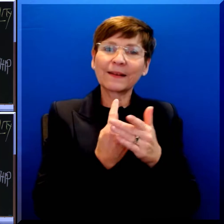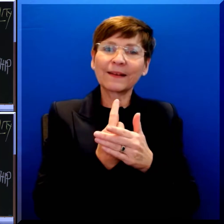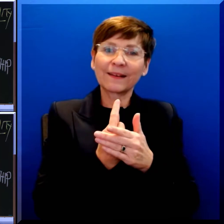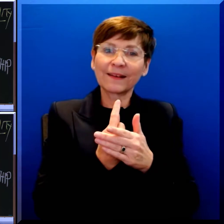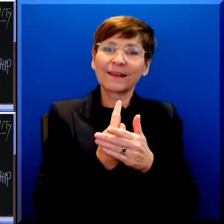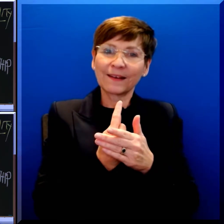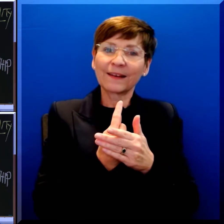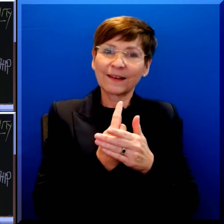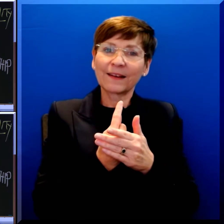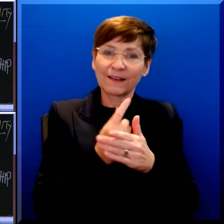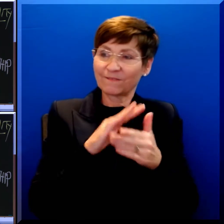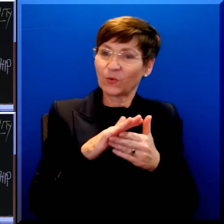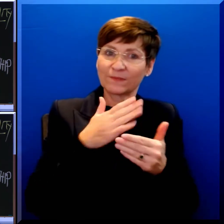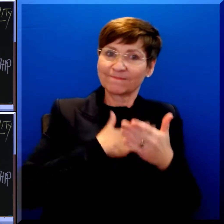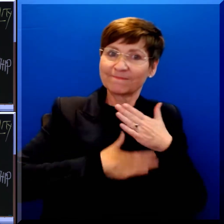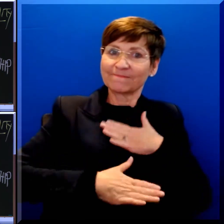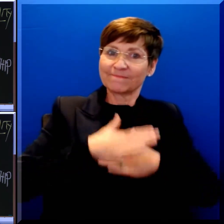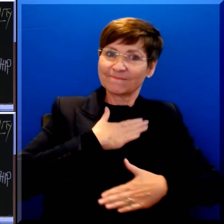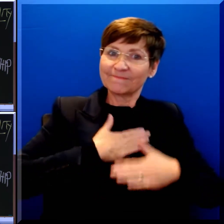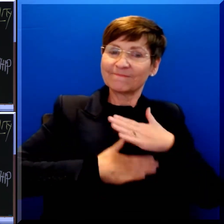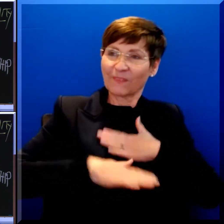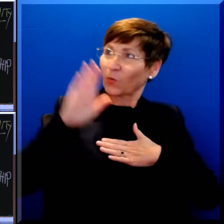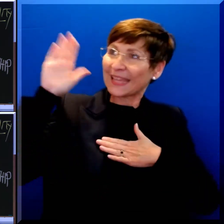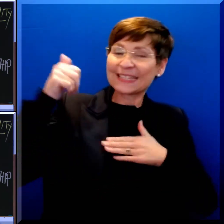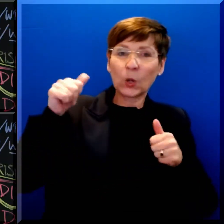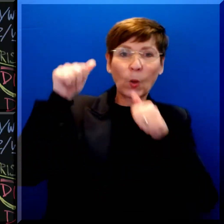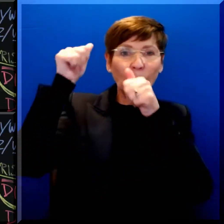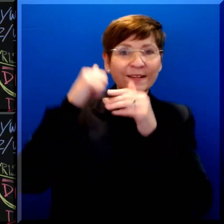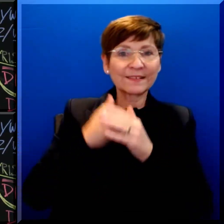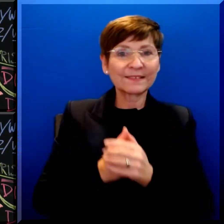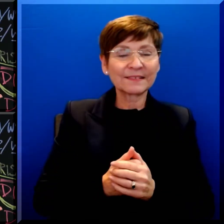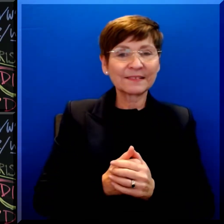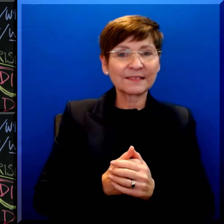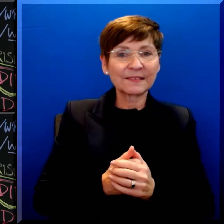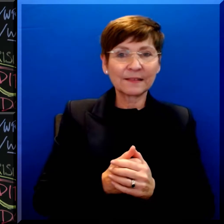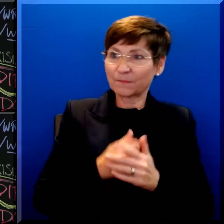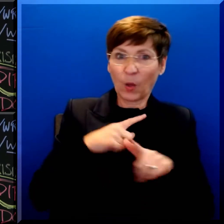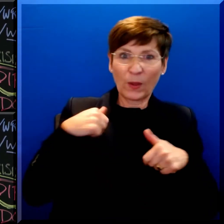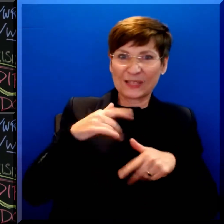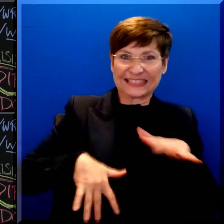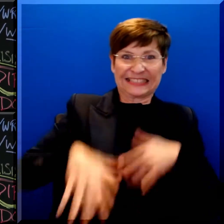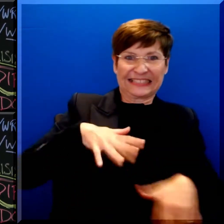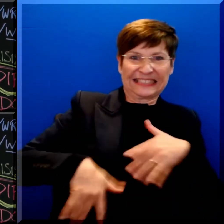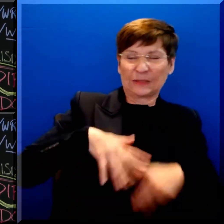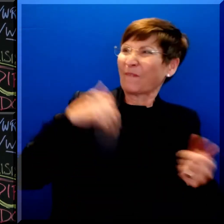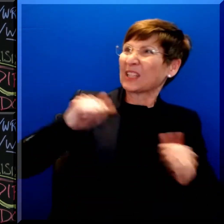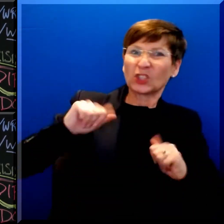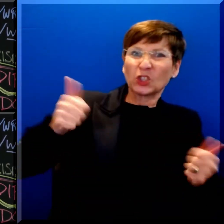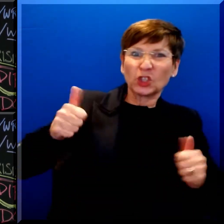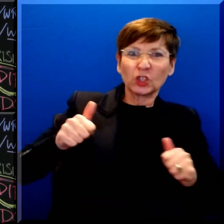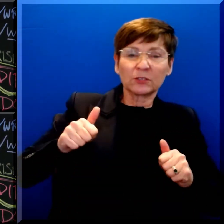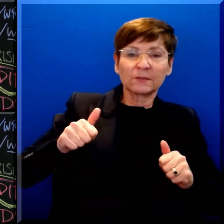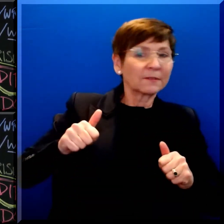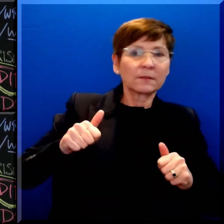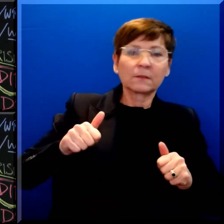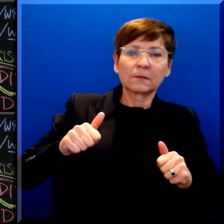end. But when we're in pain, patience is just hard. We want to hightail it out of there. But God says, no, don't rush. The school of waiting is